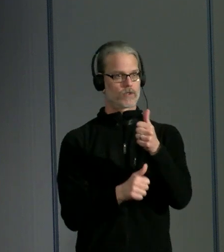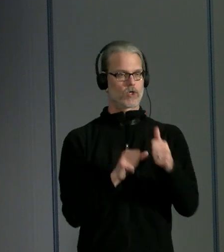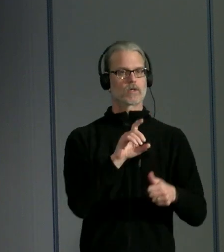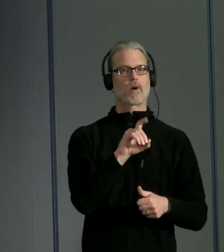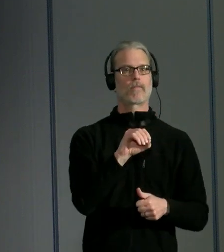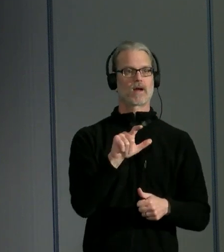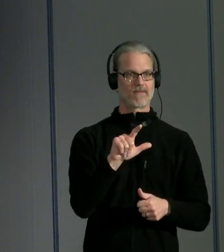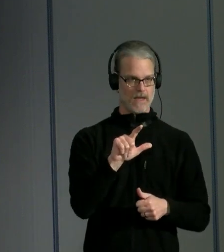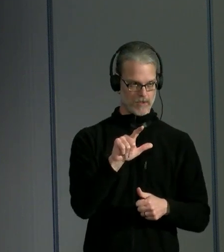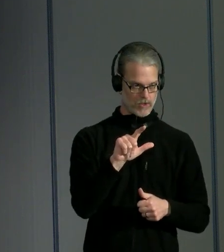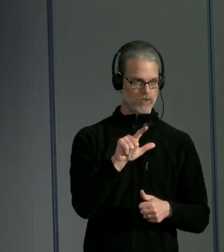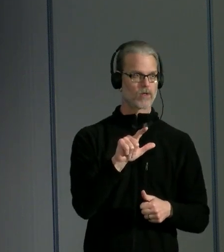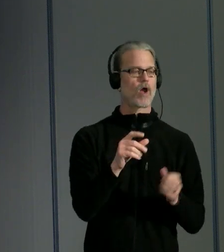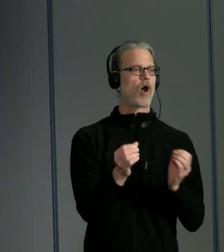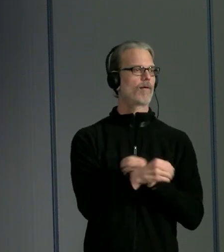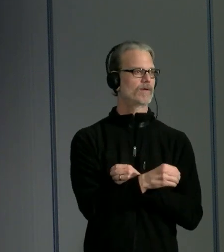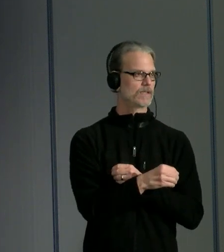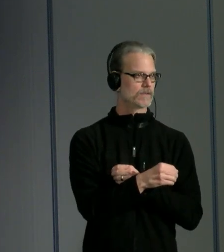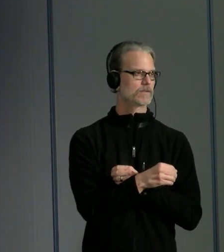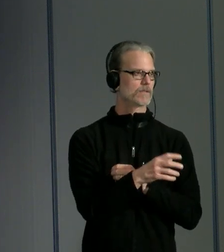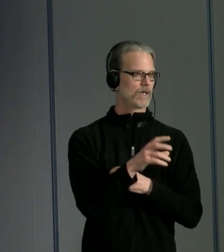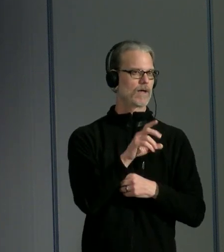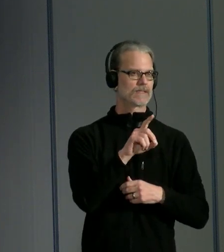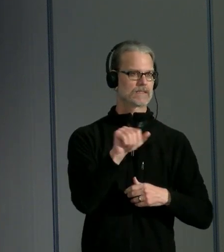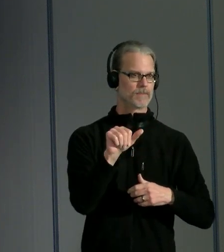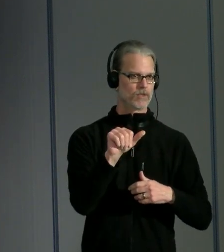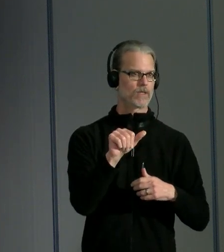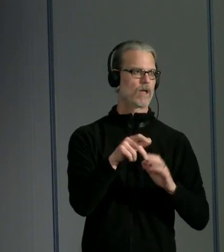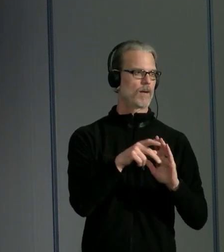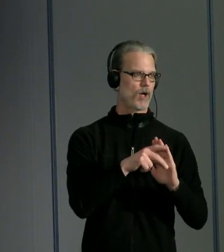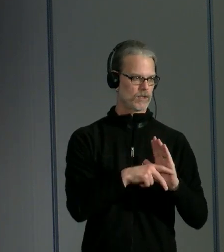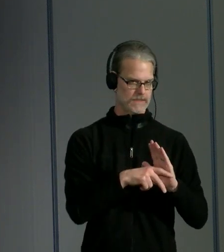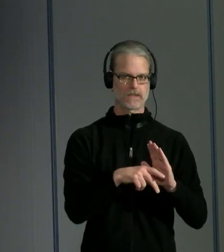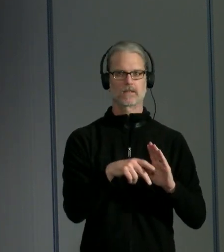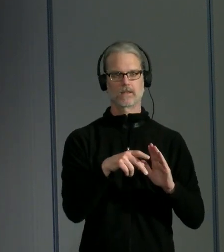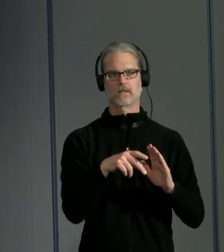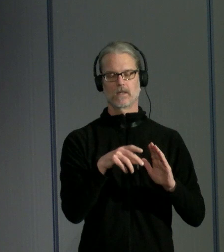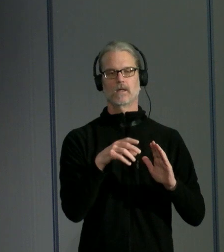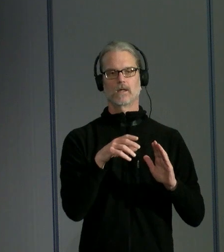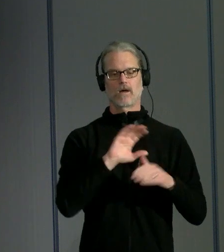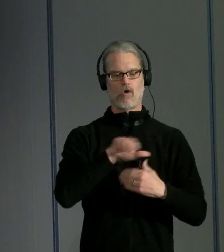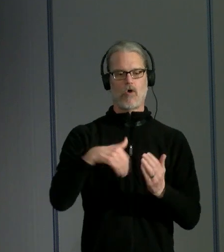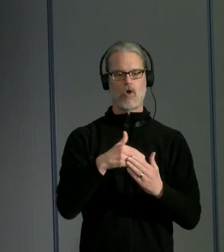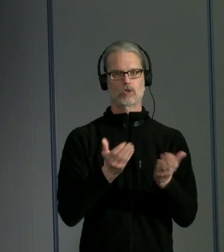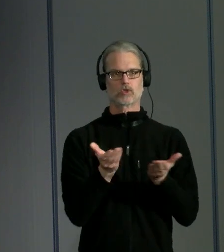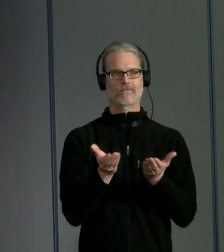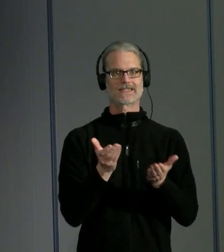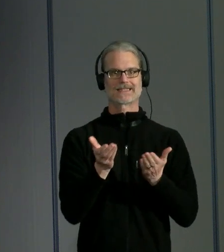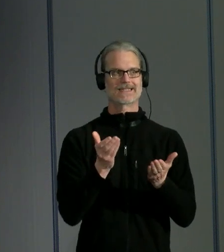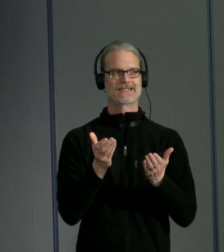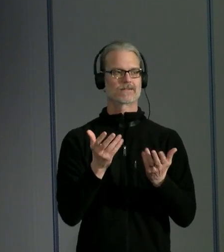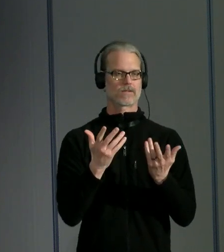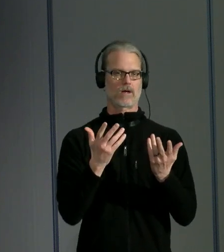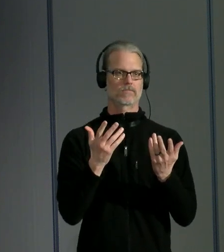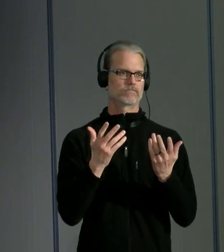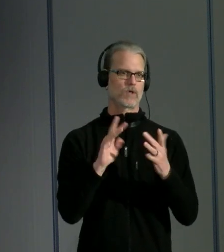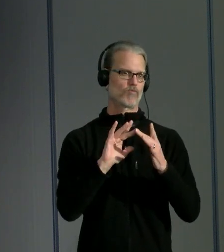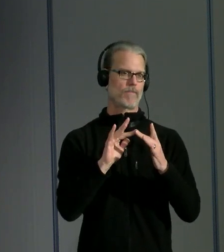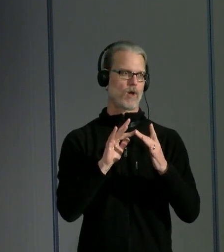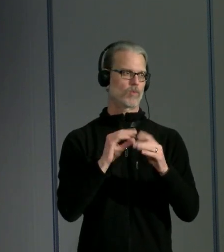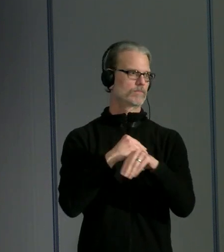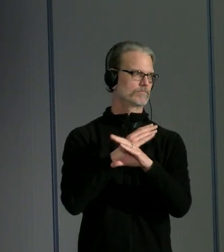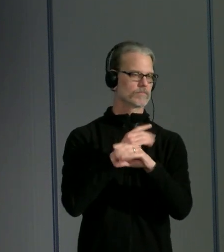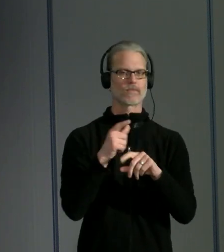of Disability Employment Policy, and all our services are remote, so people can call in, access